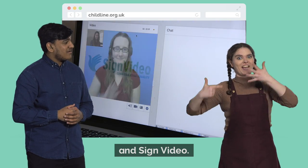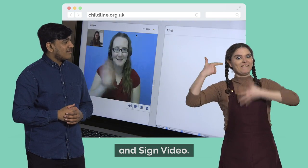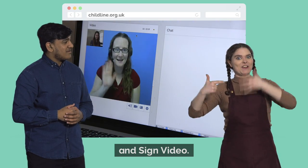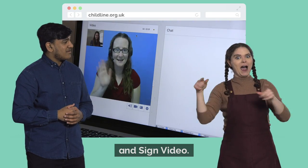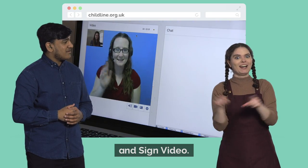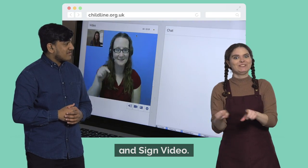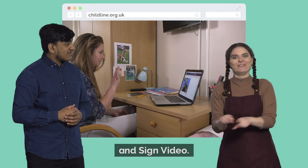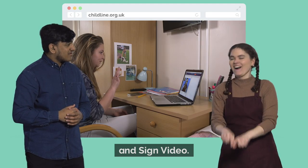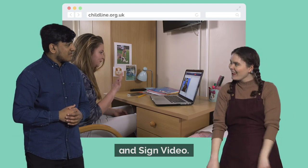video.